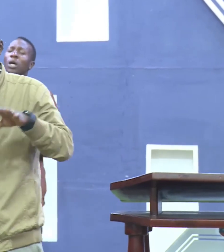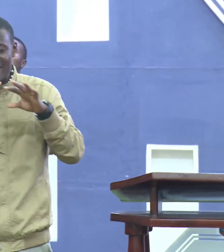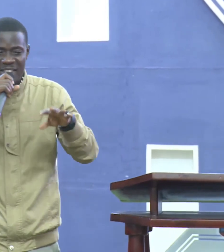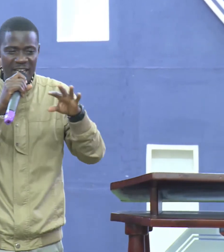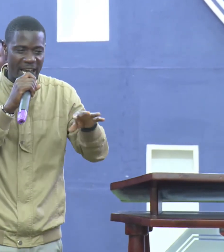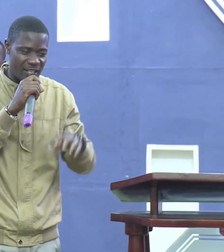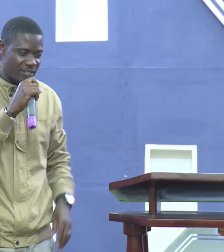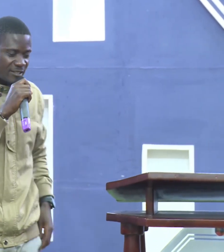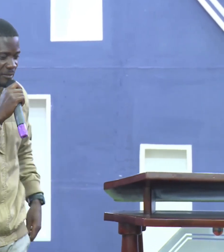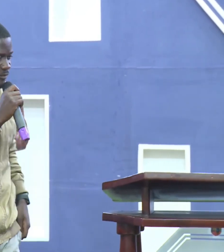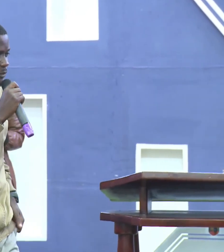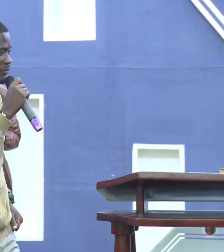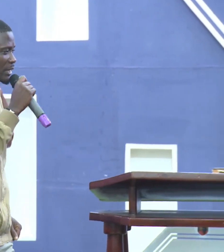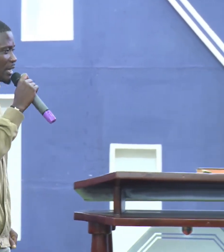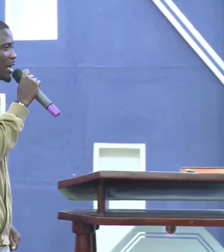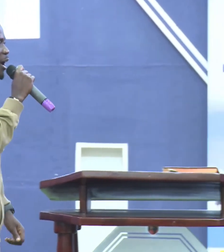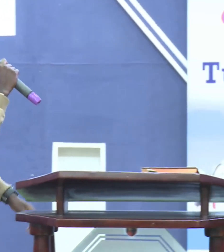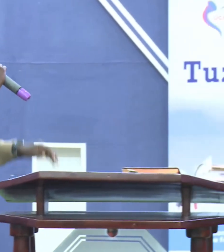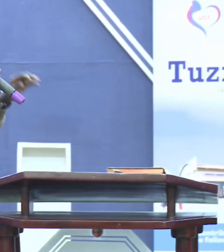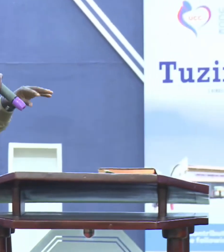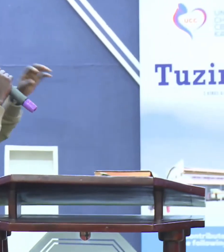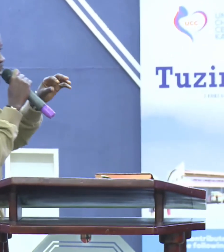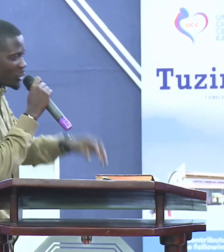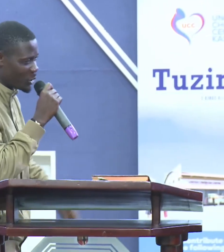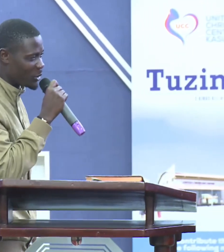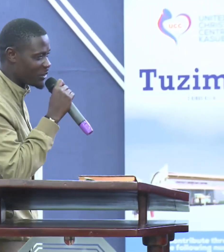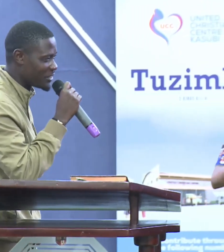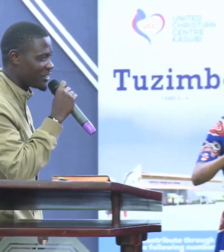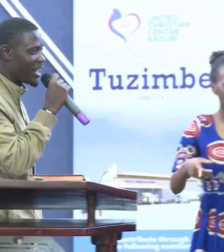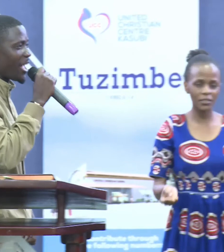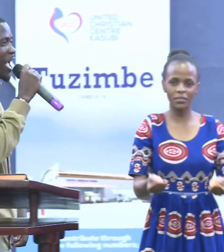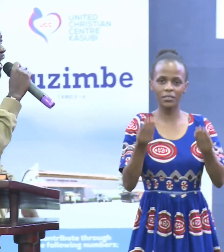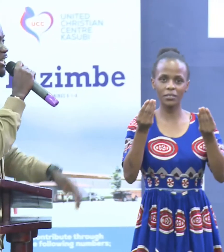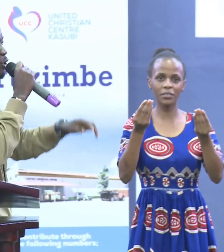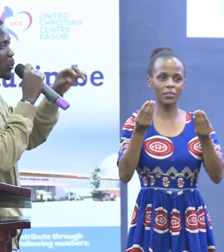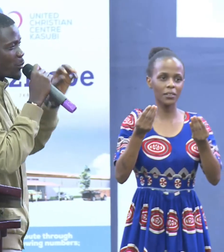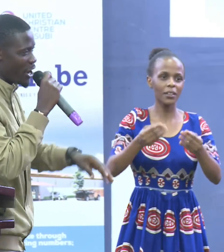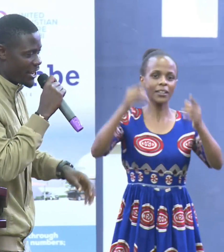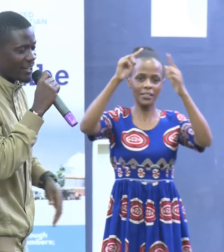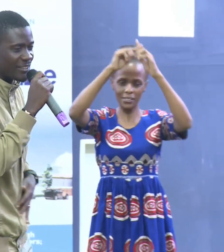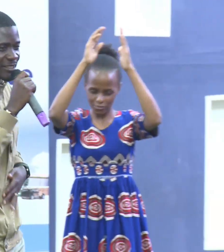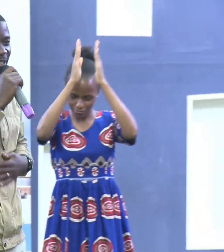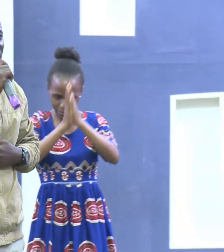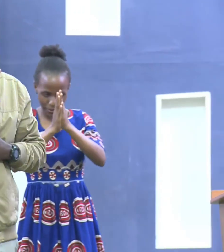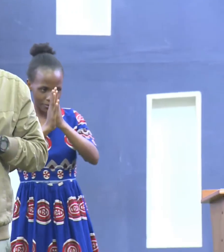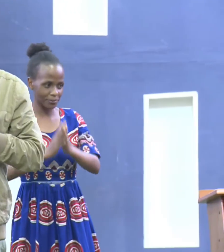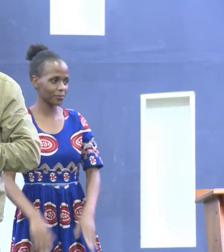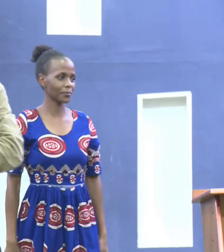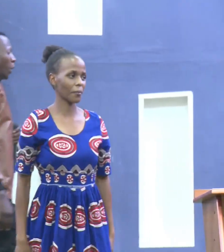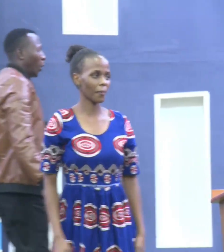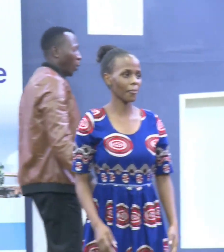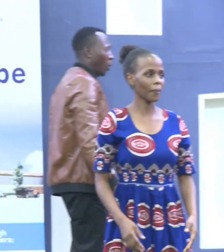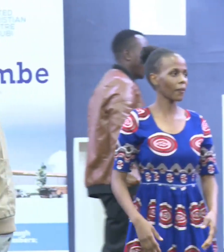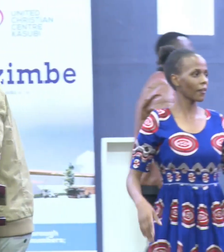we do nothing else. What we do is to pray